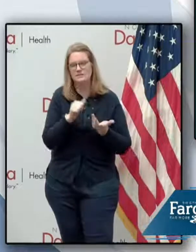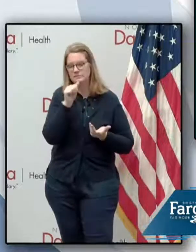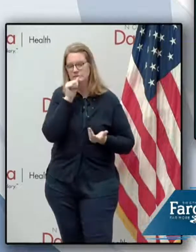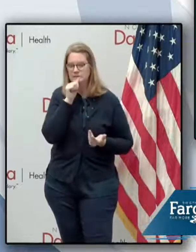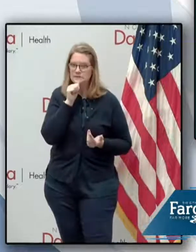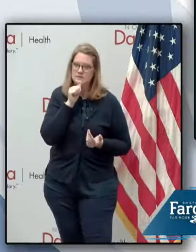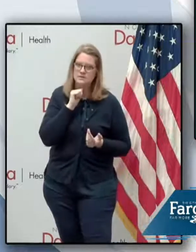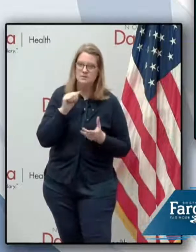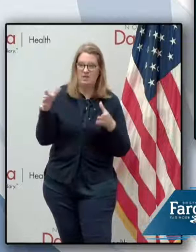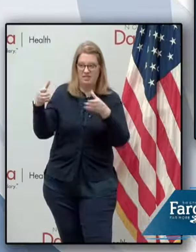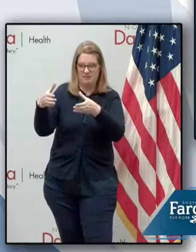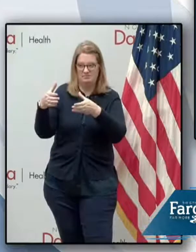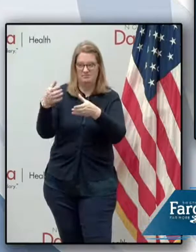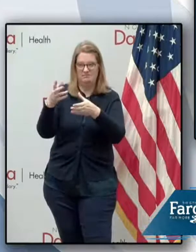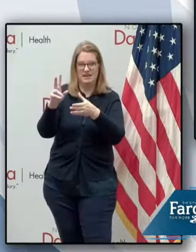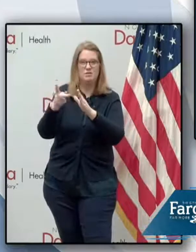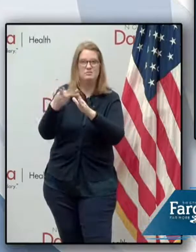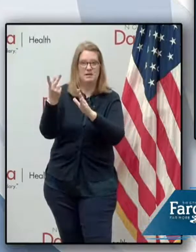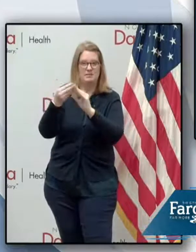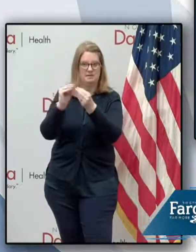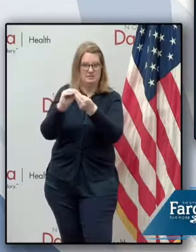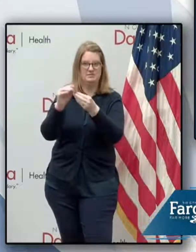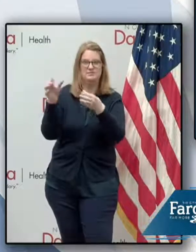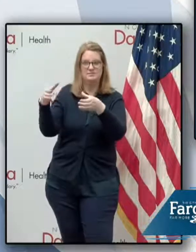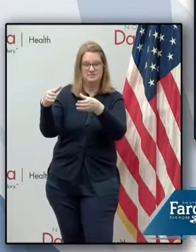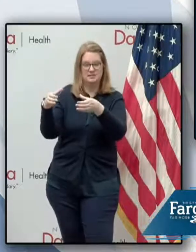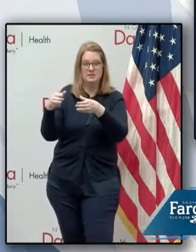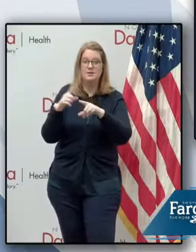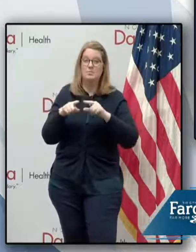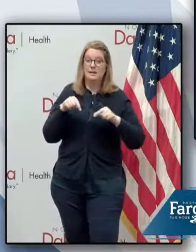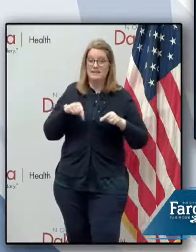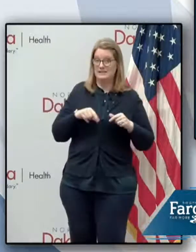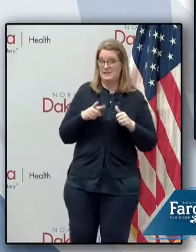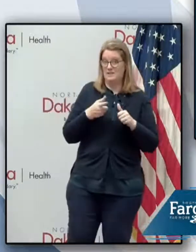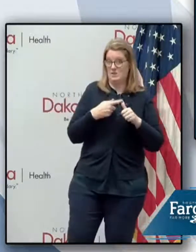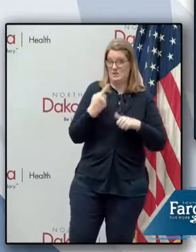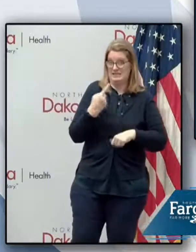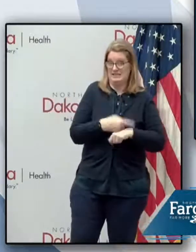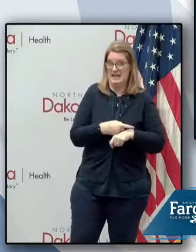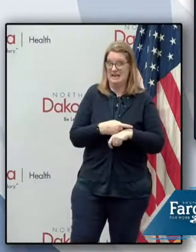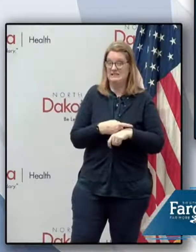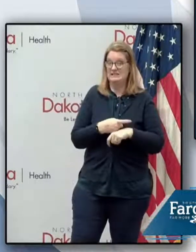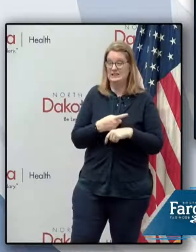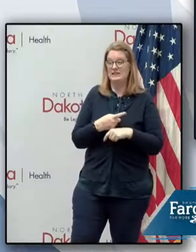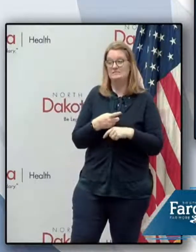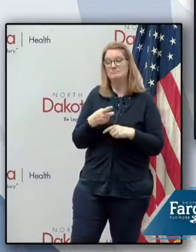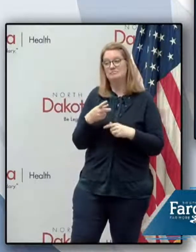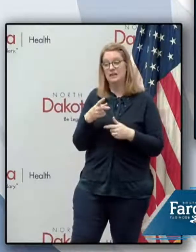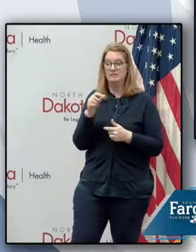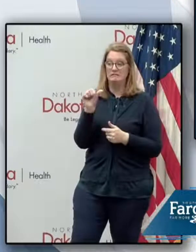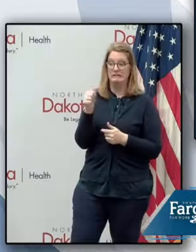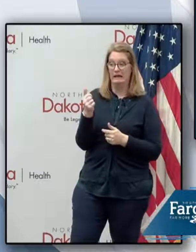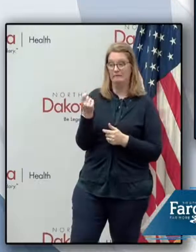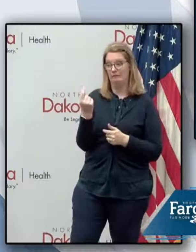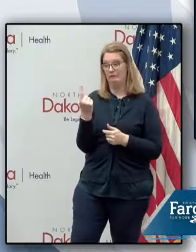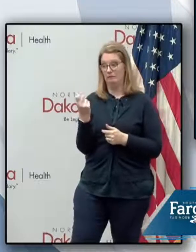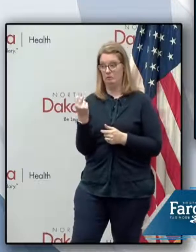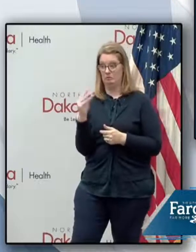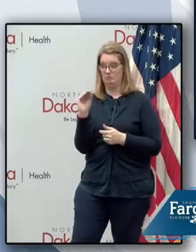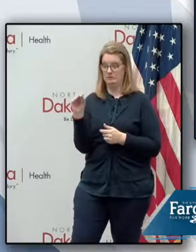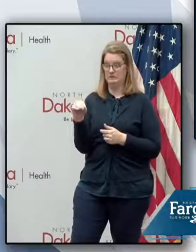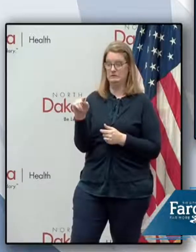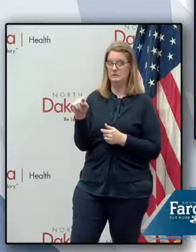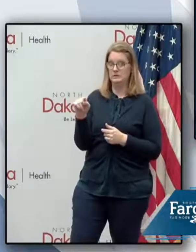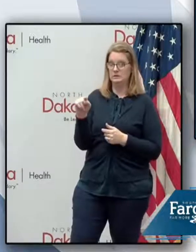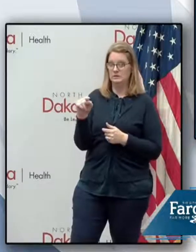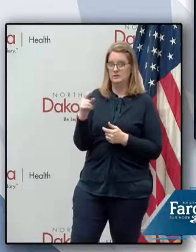level for months during this pandemic. These are our first days being in double digits. It's territory that we had hoped to avoid. As you saw